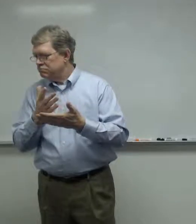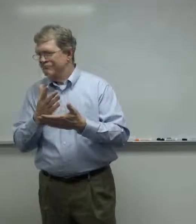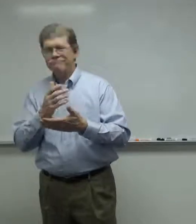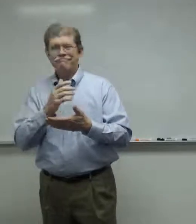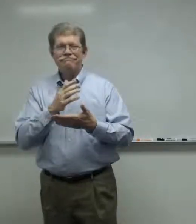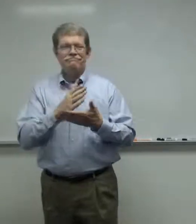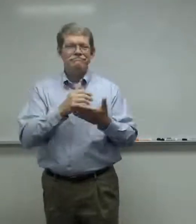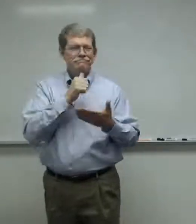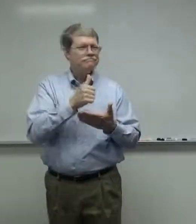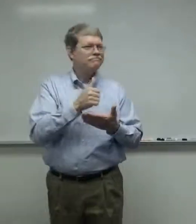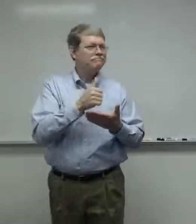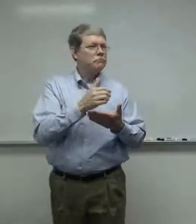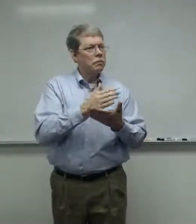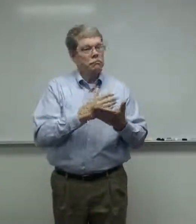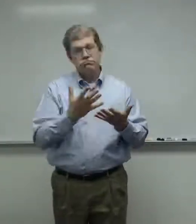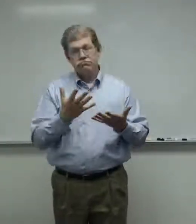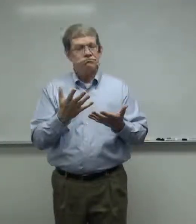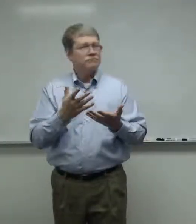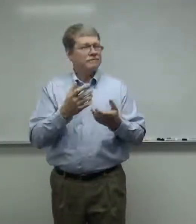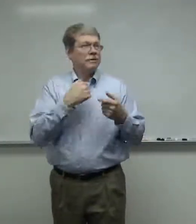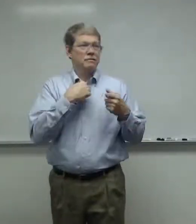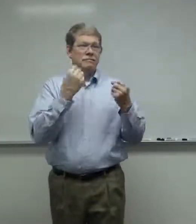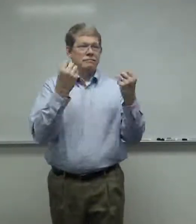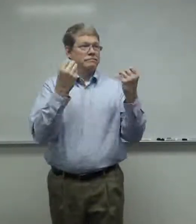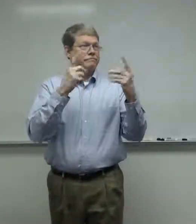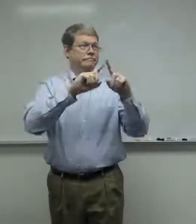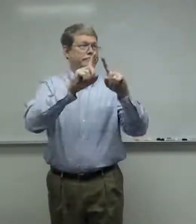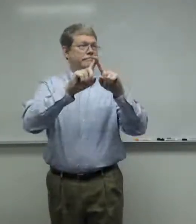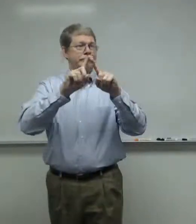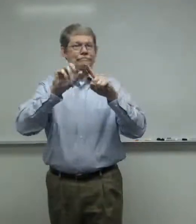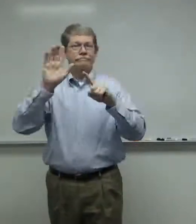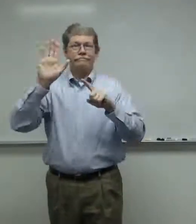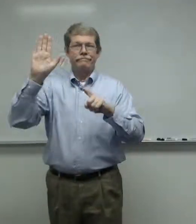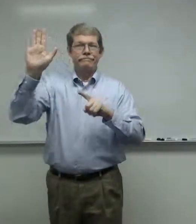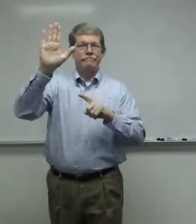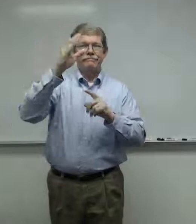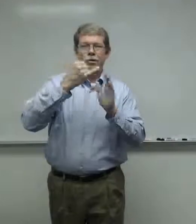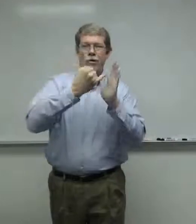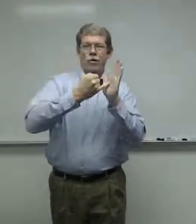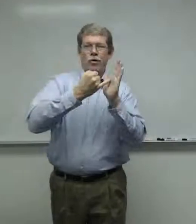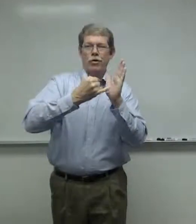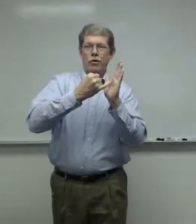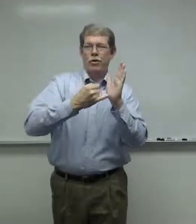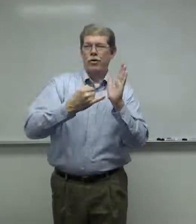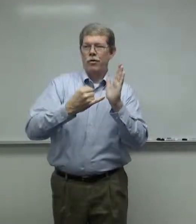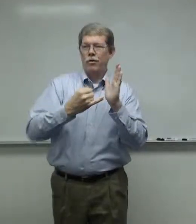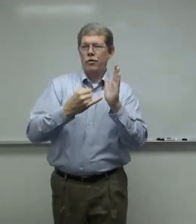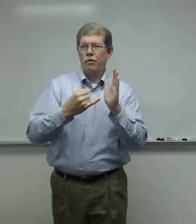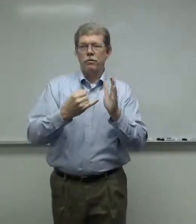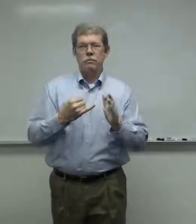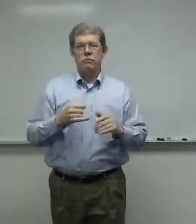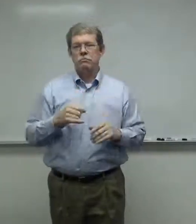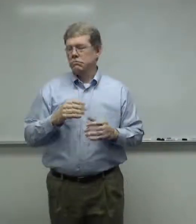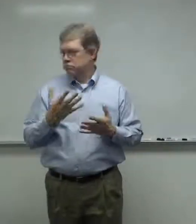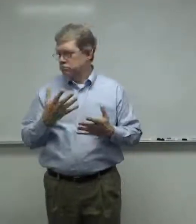me responsible for some of these things. There were a lot of different